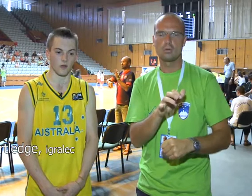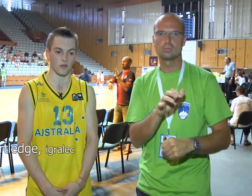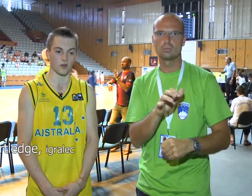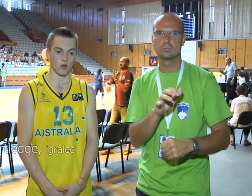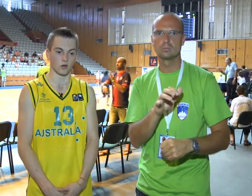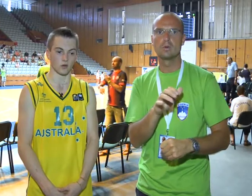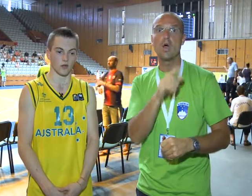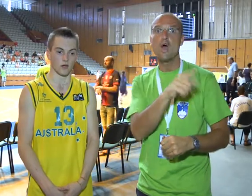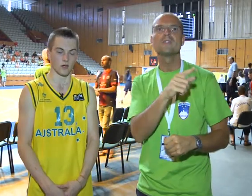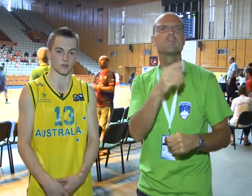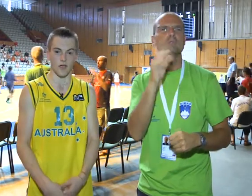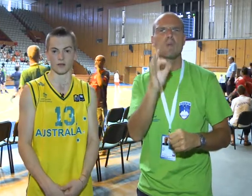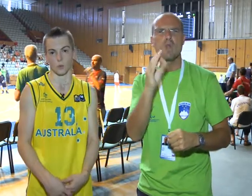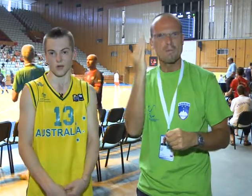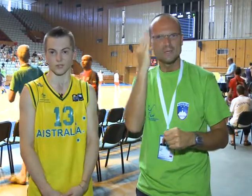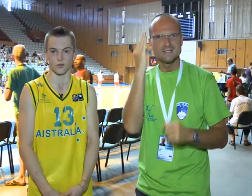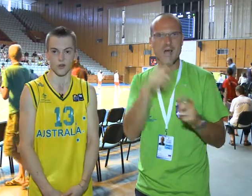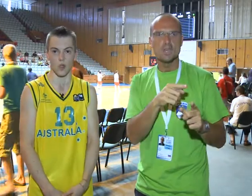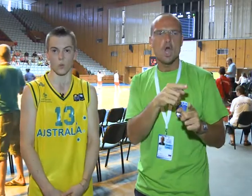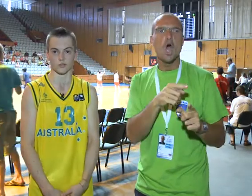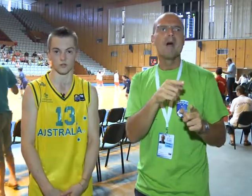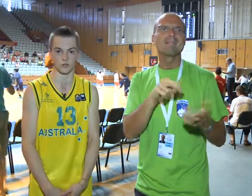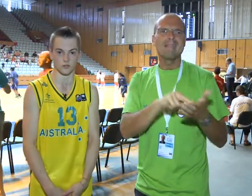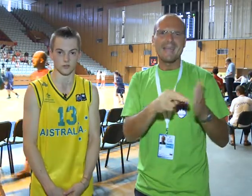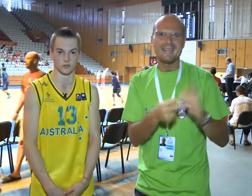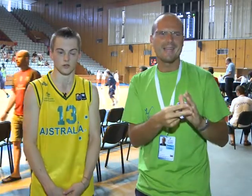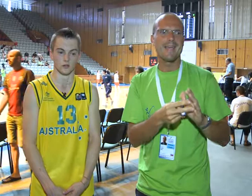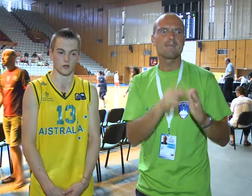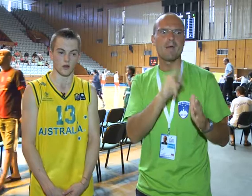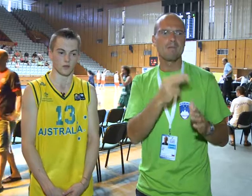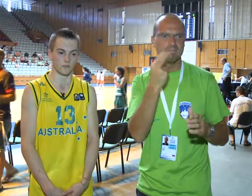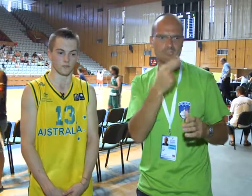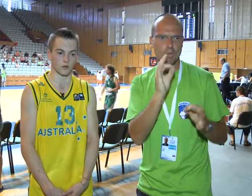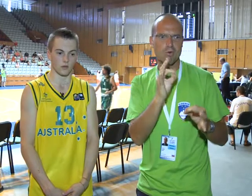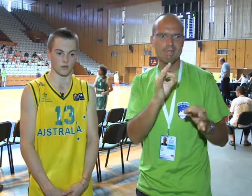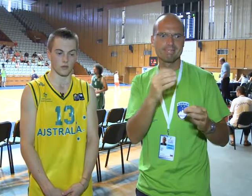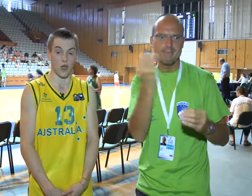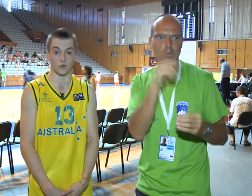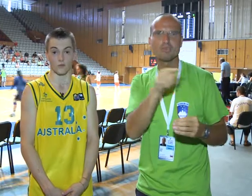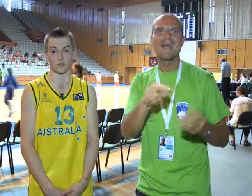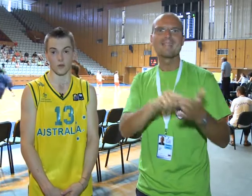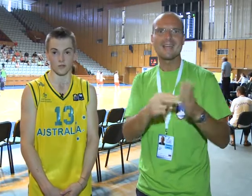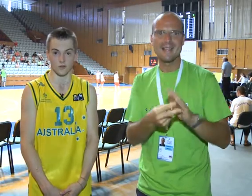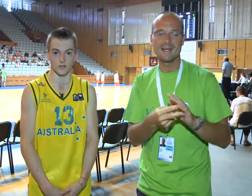They know exactly where to screen and when to do it. They have a lot of experience on their